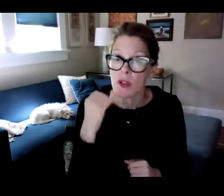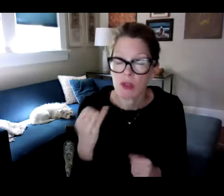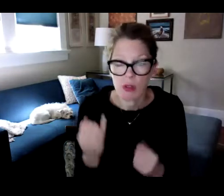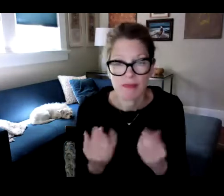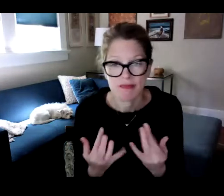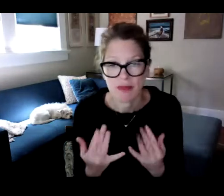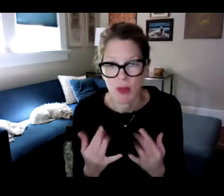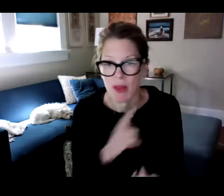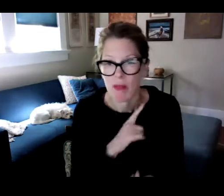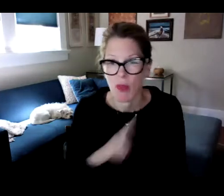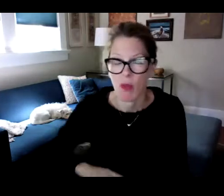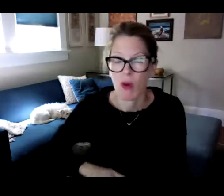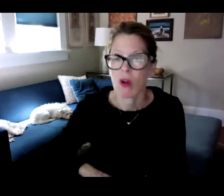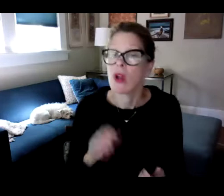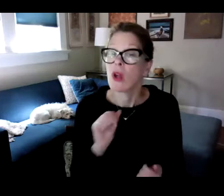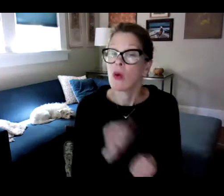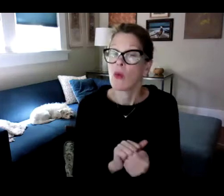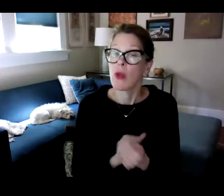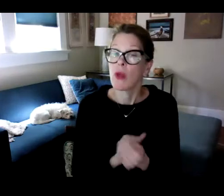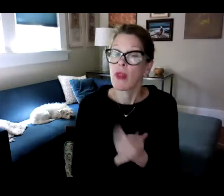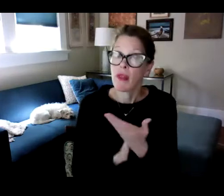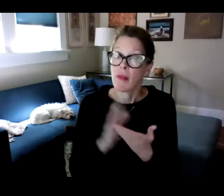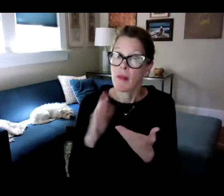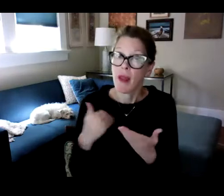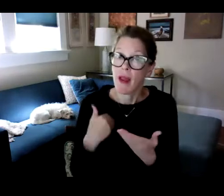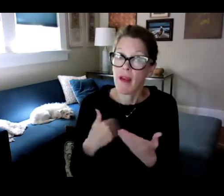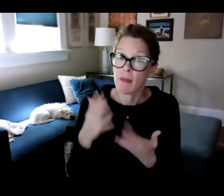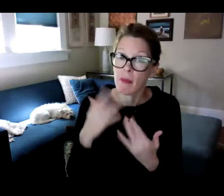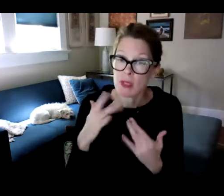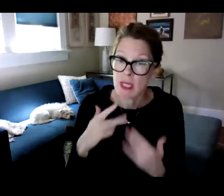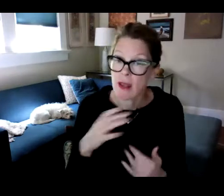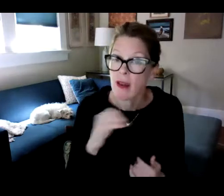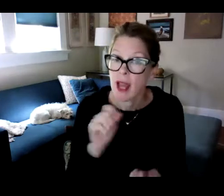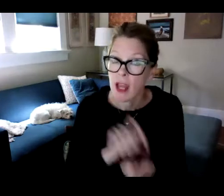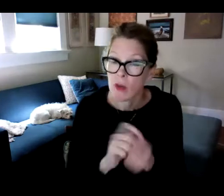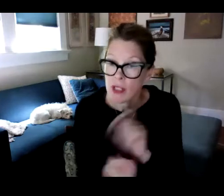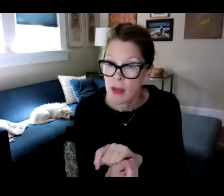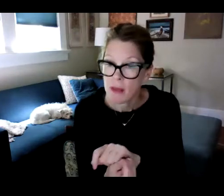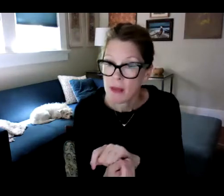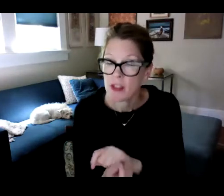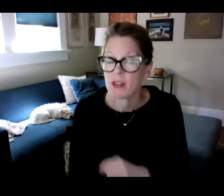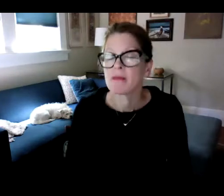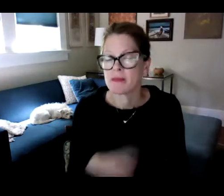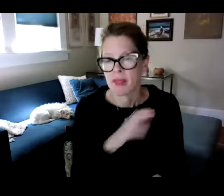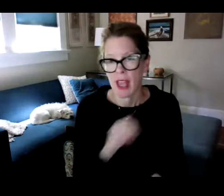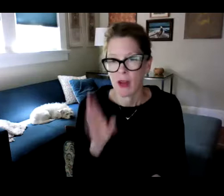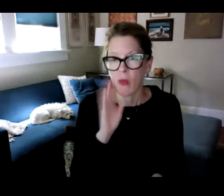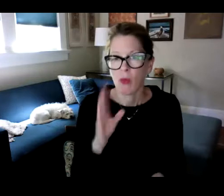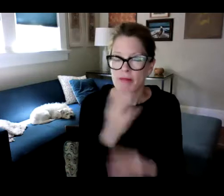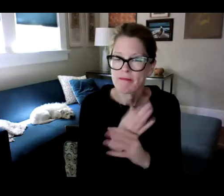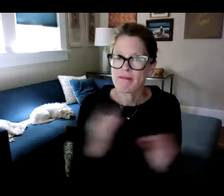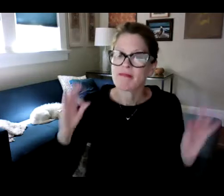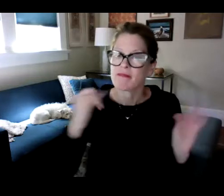with the Lord there is mercy. With him there is plenteous redemption, and he shall redeem Israel from all their